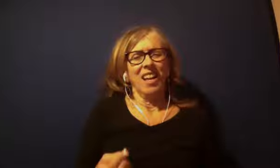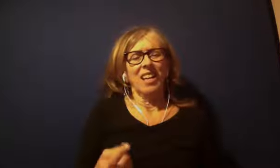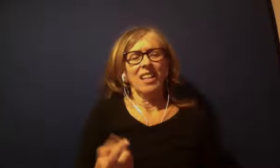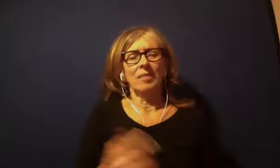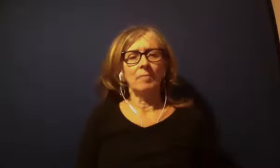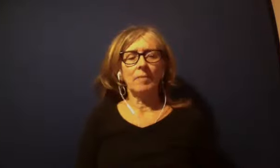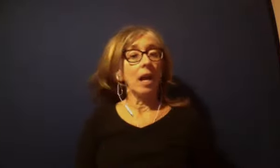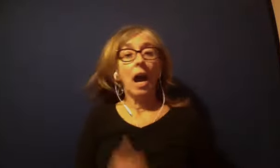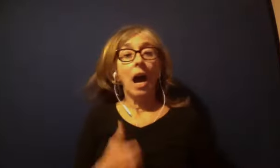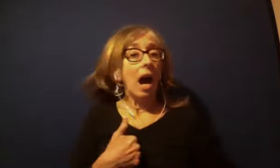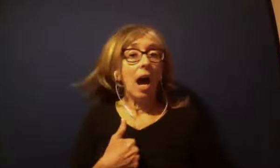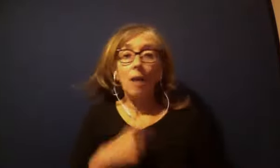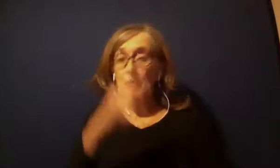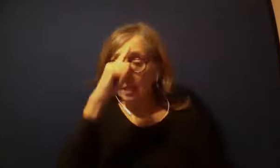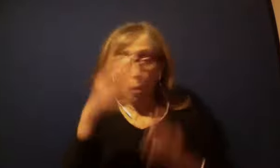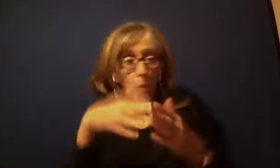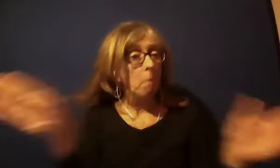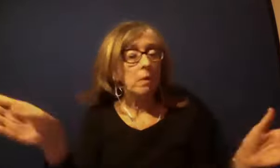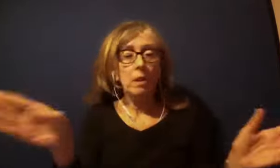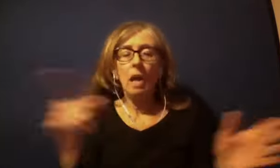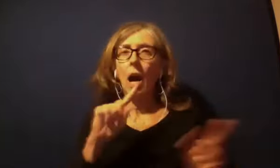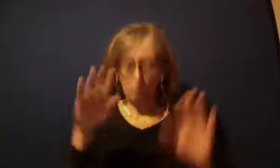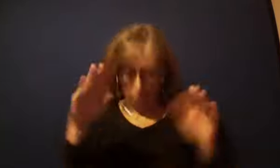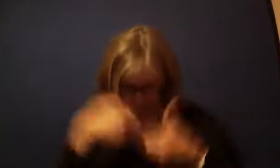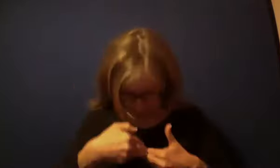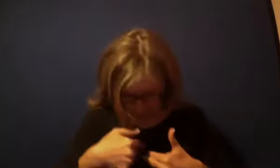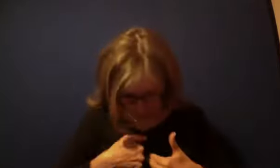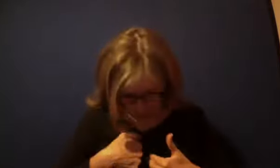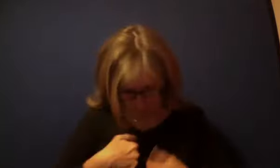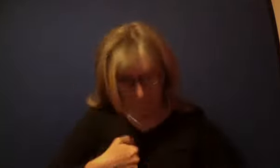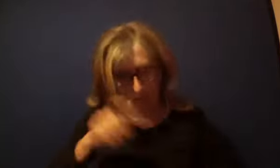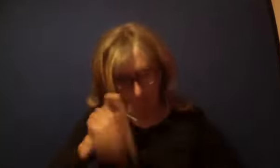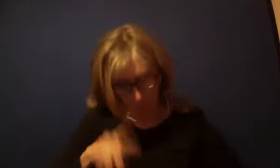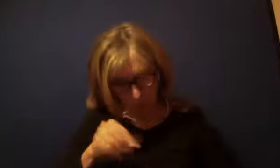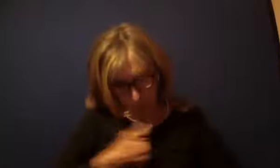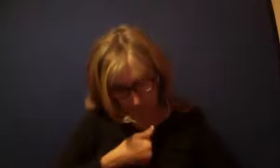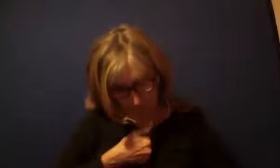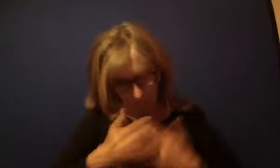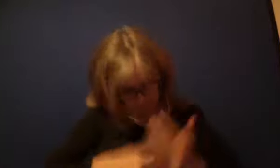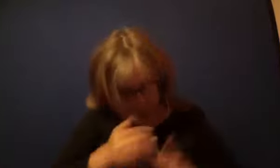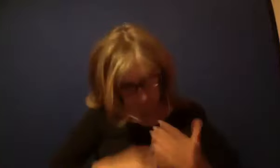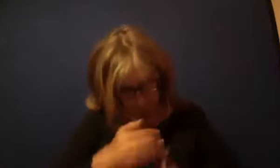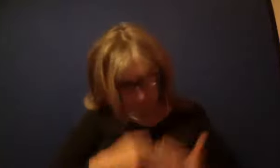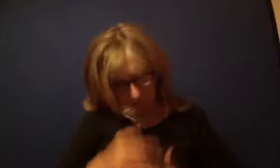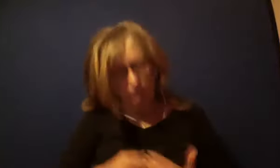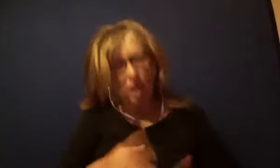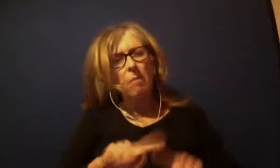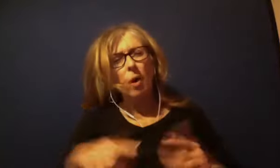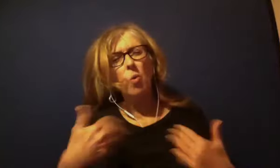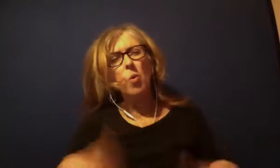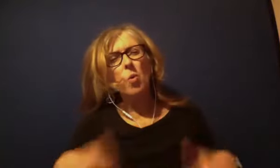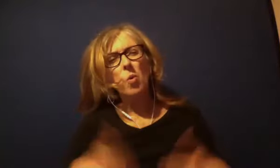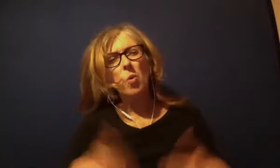world in. I wasn't open anymore. I was so closed and so layered down, weighted down